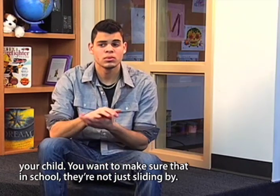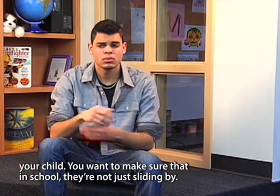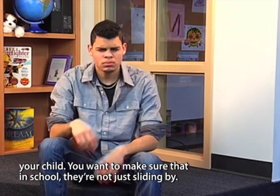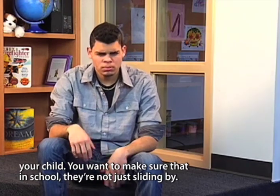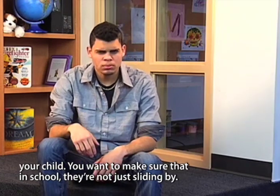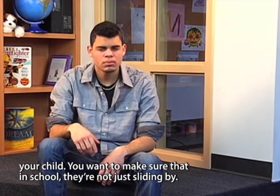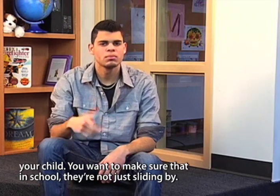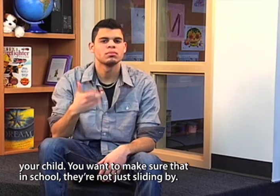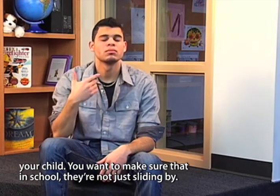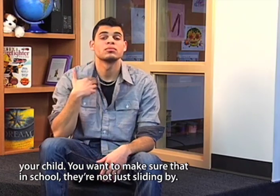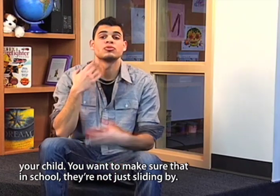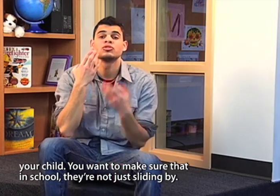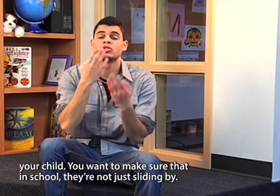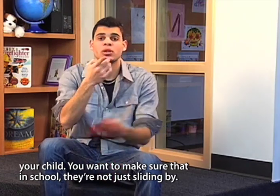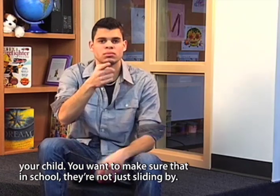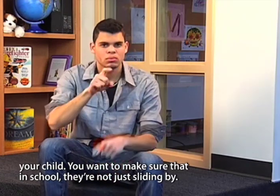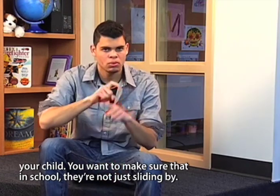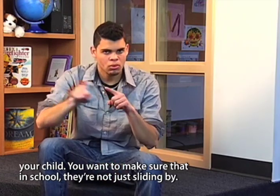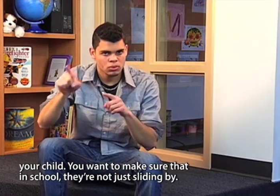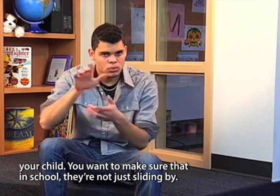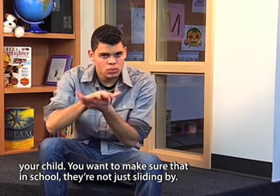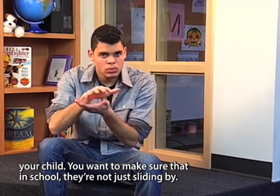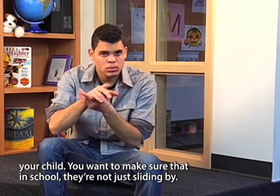And to make sure that in school they're not just sliding by.